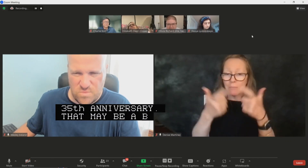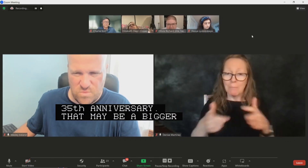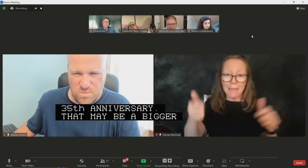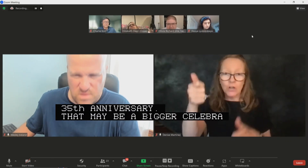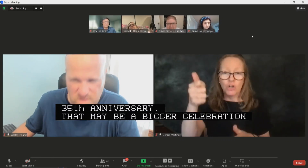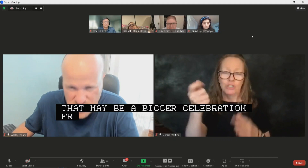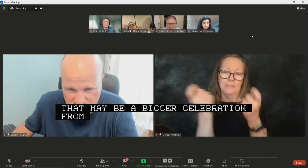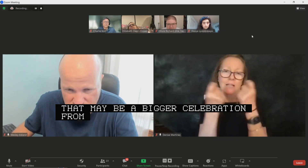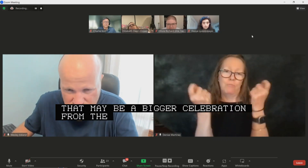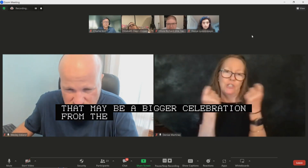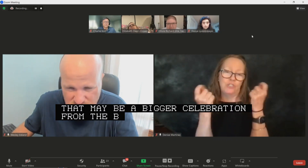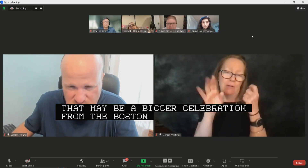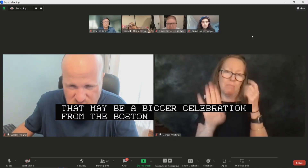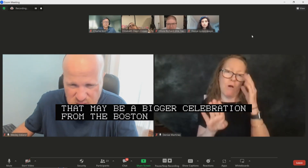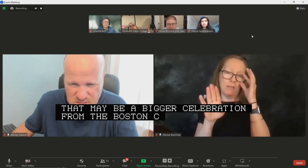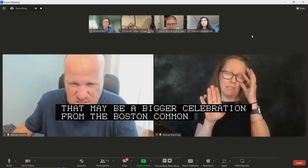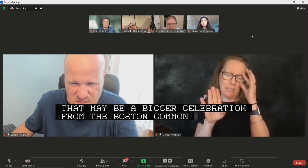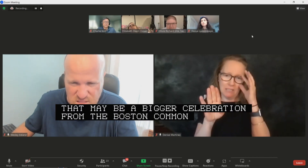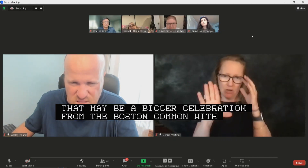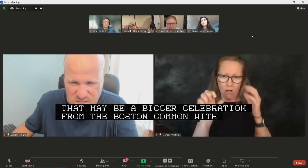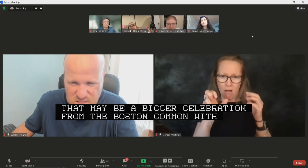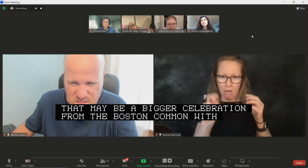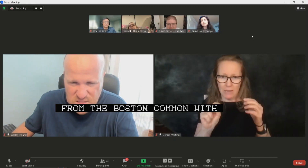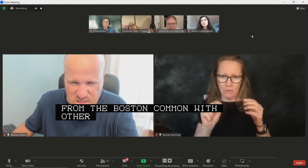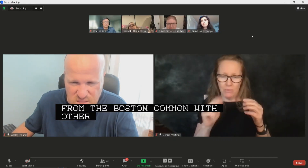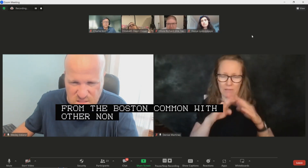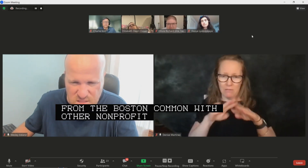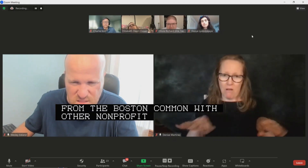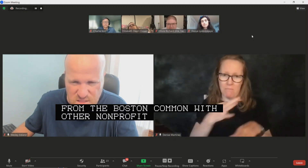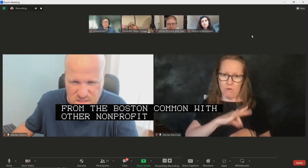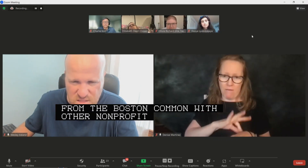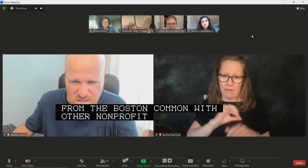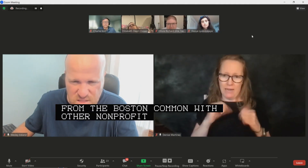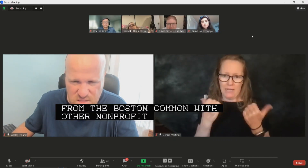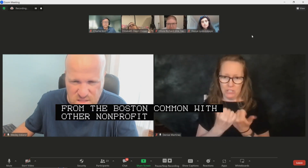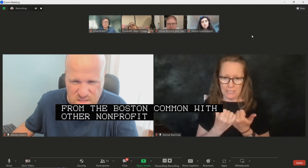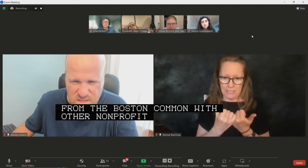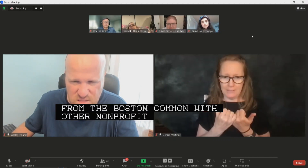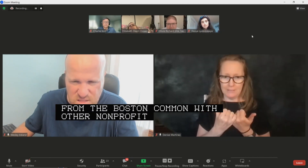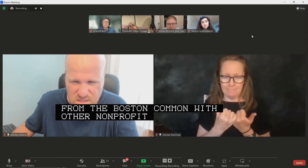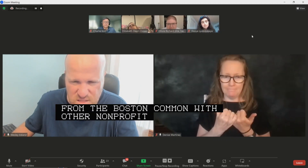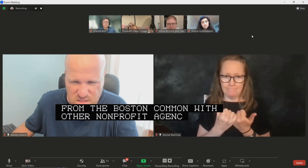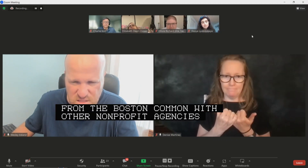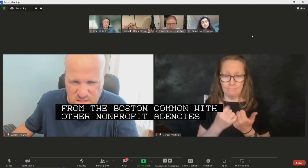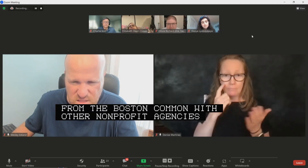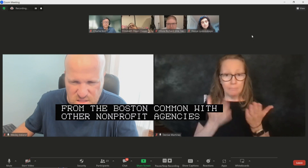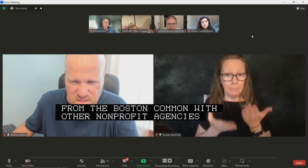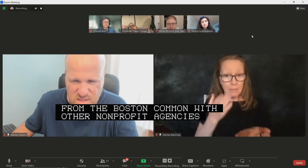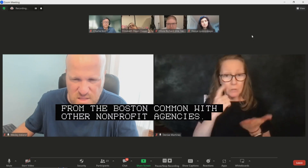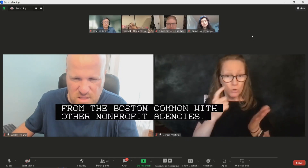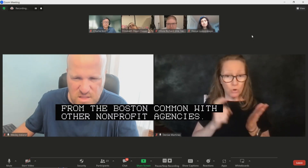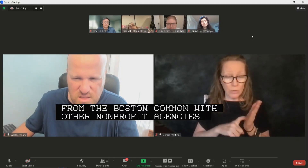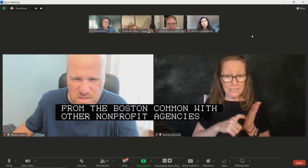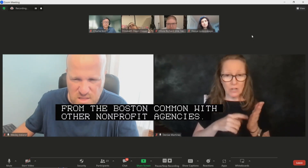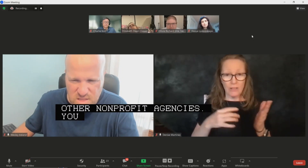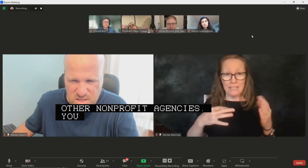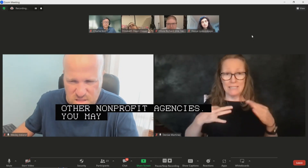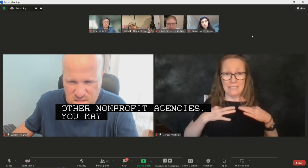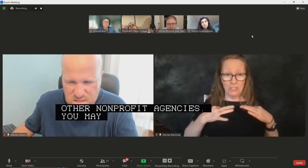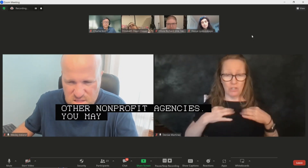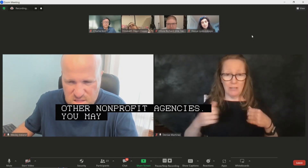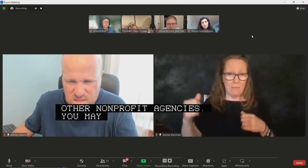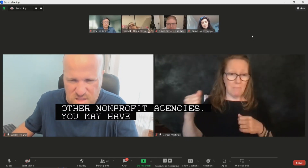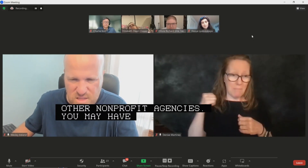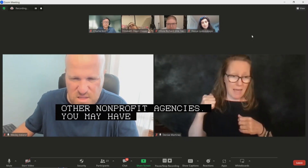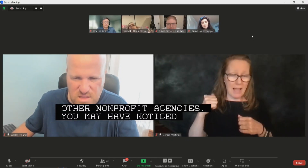nonprofit agencies. So stay tuned. You may have noticed on the t-shirts that the back of the t-shirt